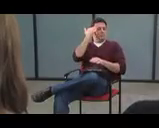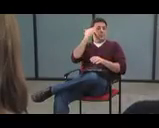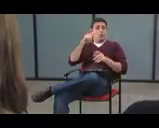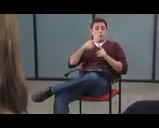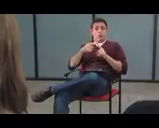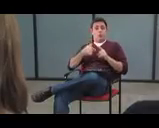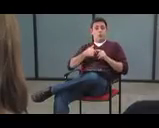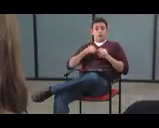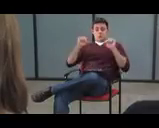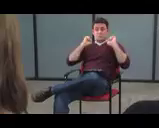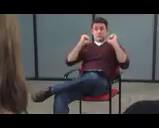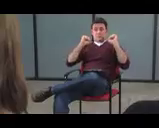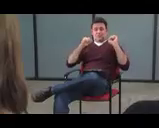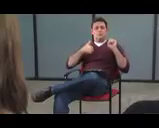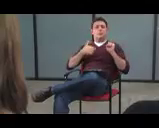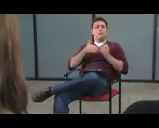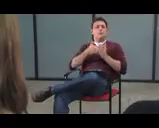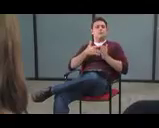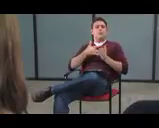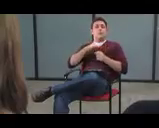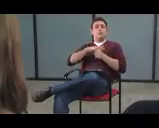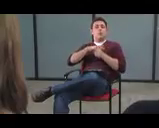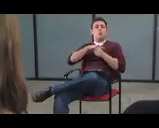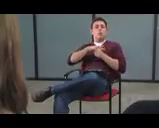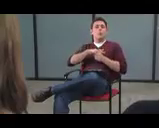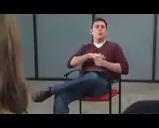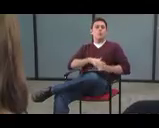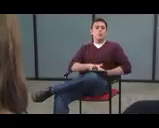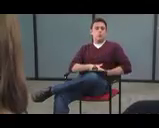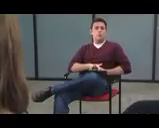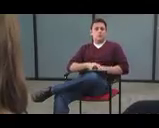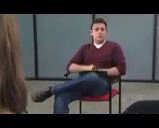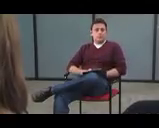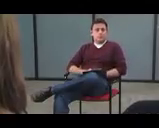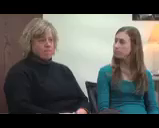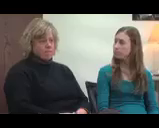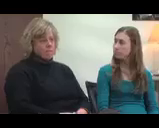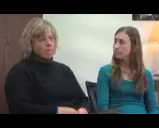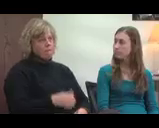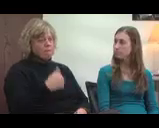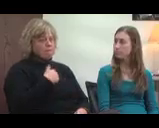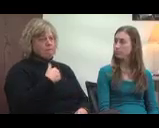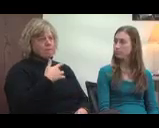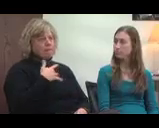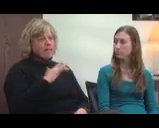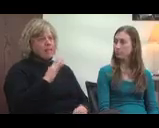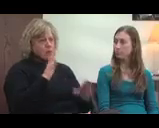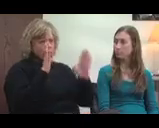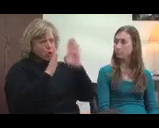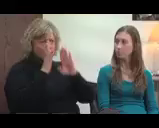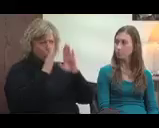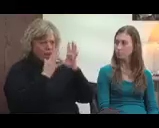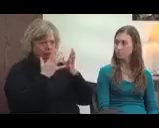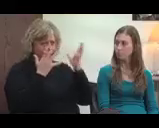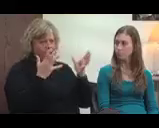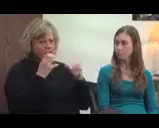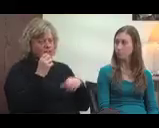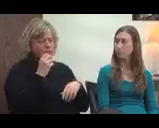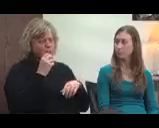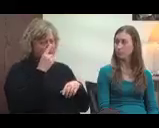know that whenever I exercise every day, I seem to handle stress better. Well, I'm a worrier. So when I notice I'm